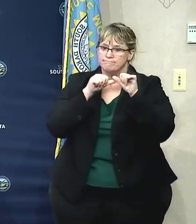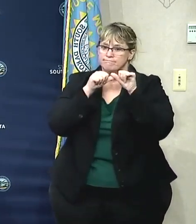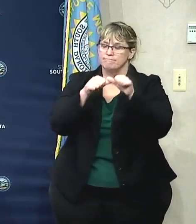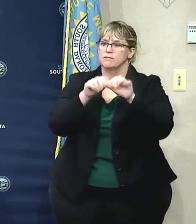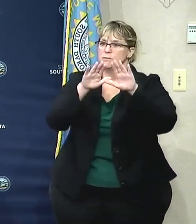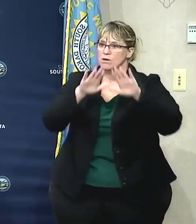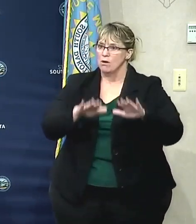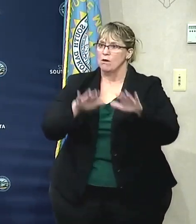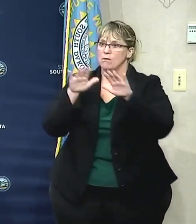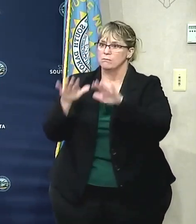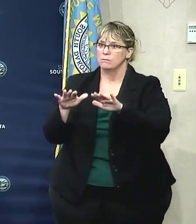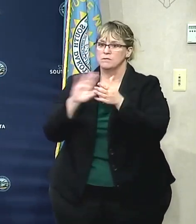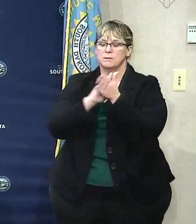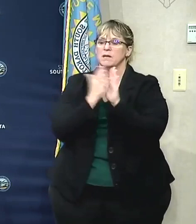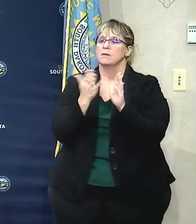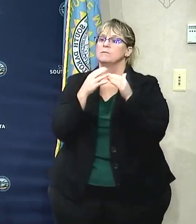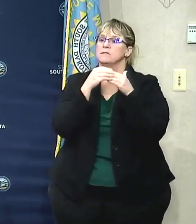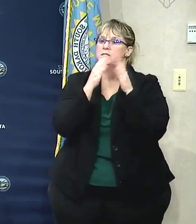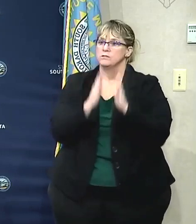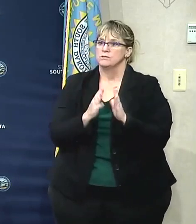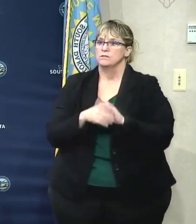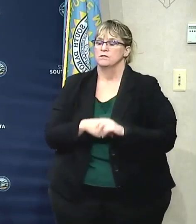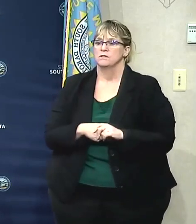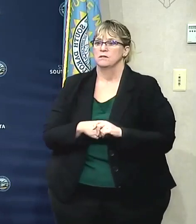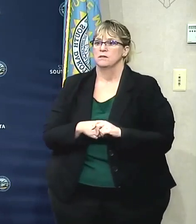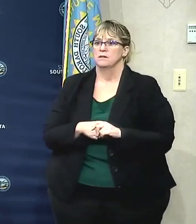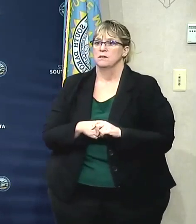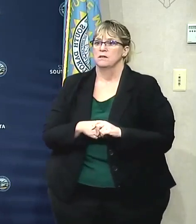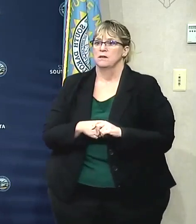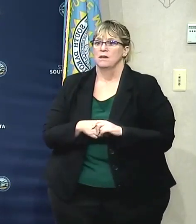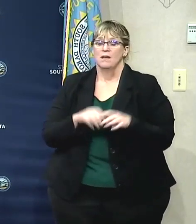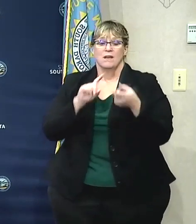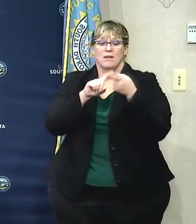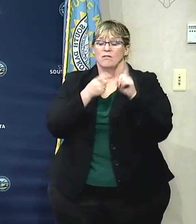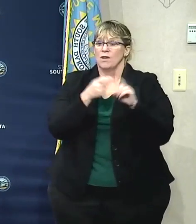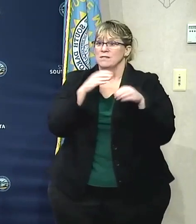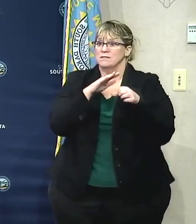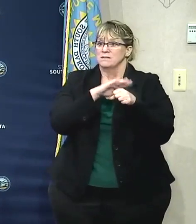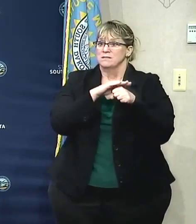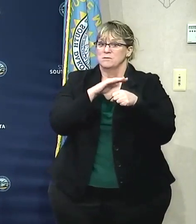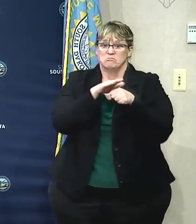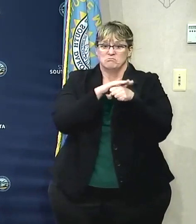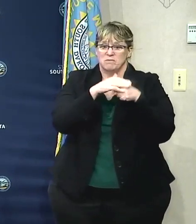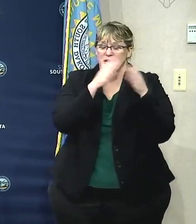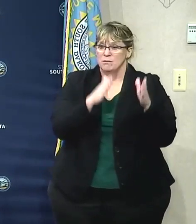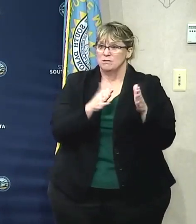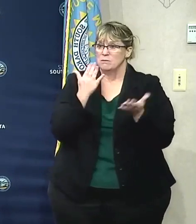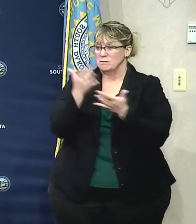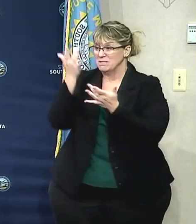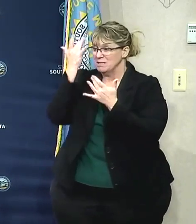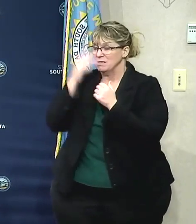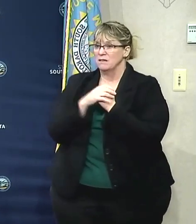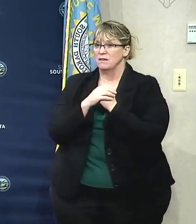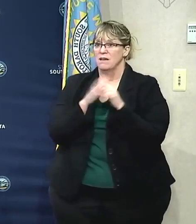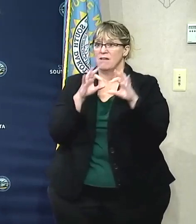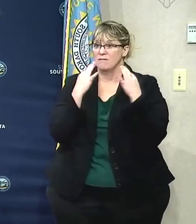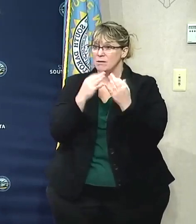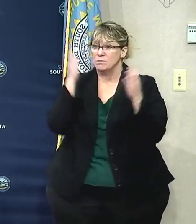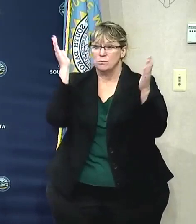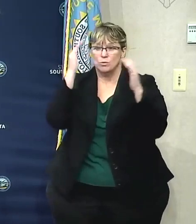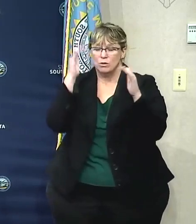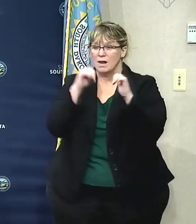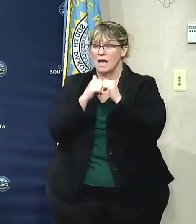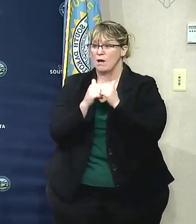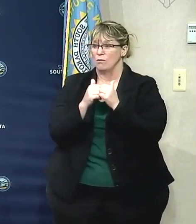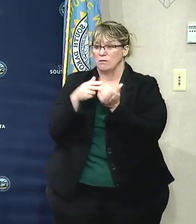be calm, to be leaders. Friends and neighbors may be sick. Family members may be worried about how